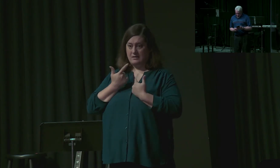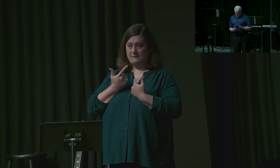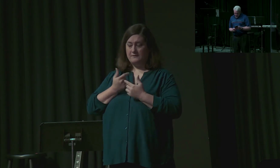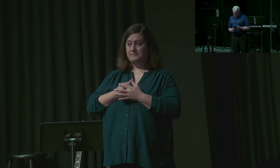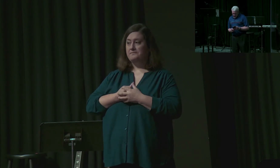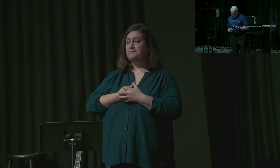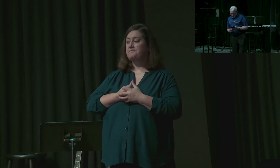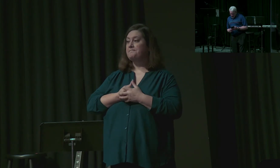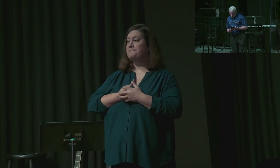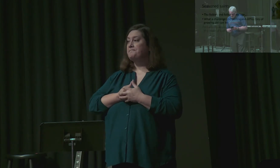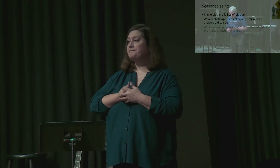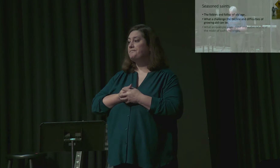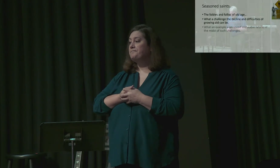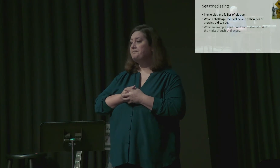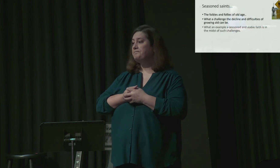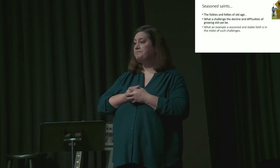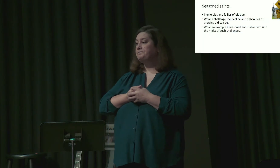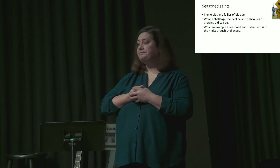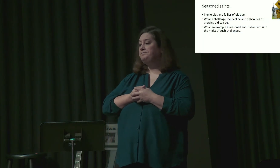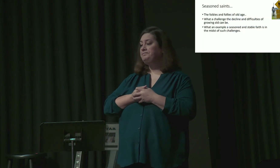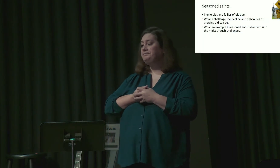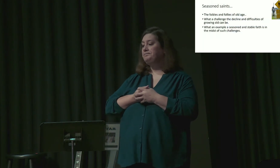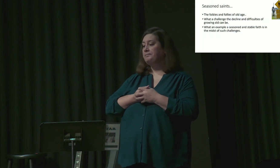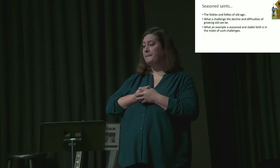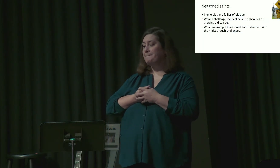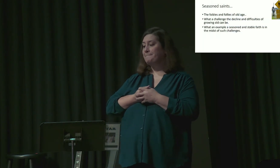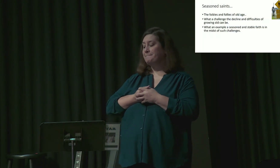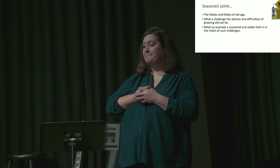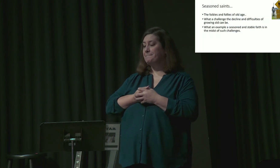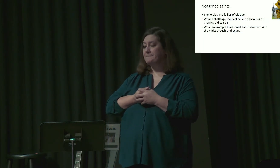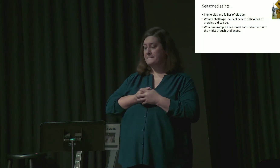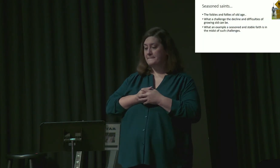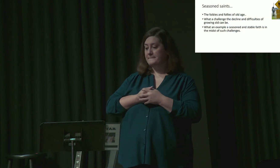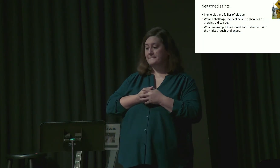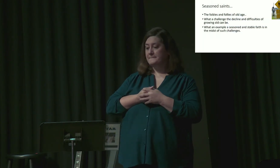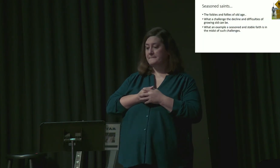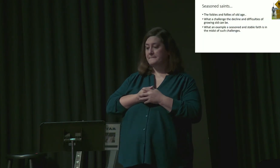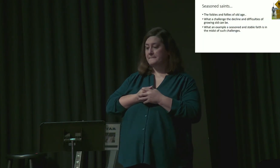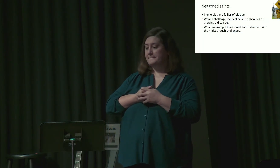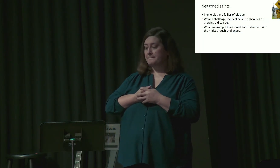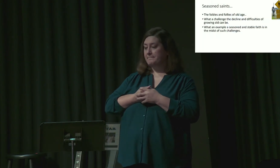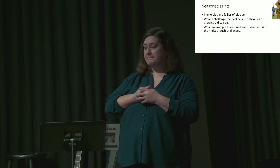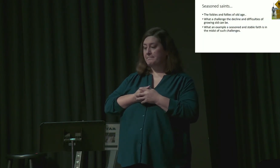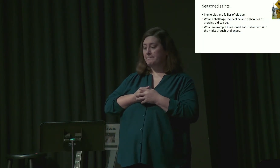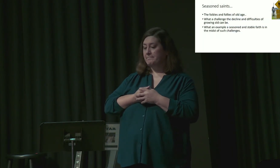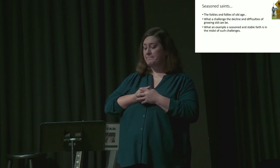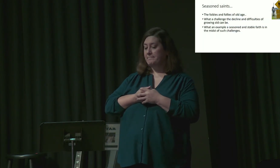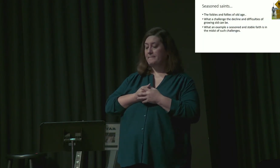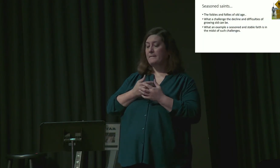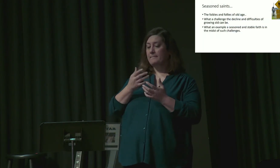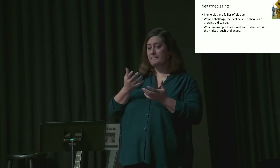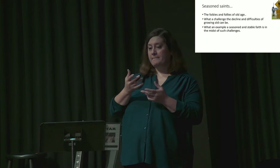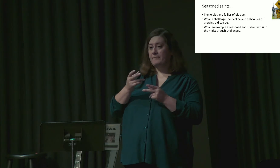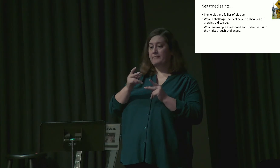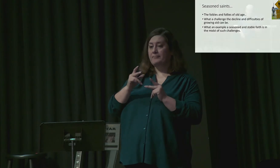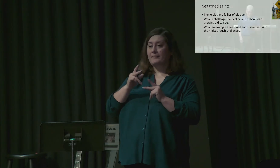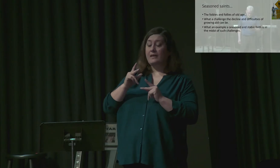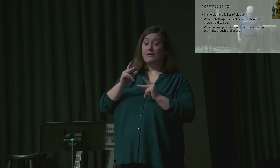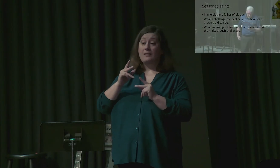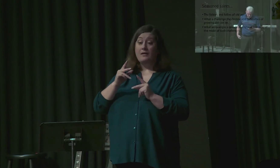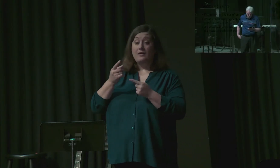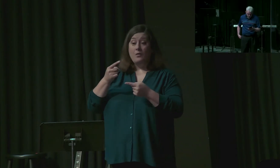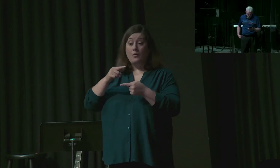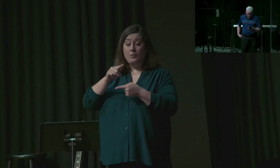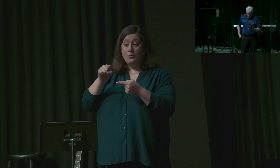But what an example a seasoned and stable faith is amidst of such challenges. When men and women age with grace, they